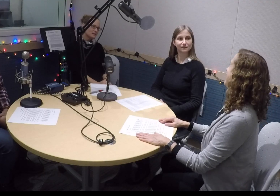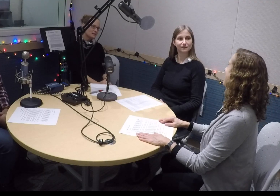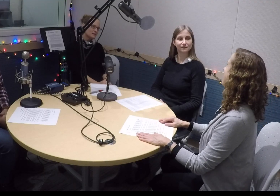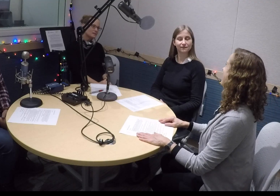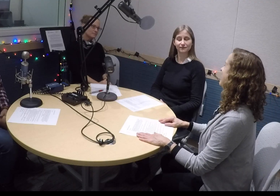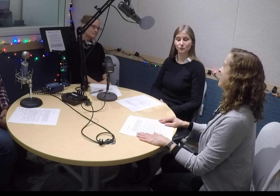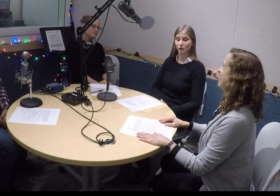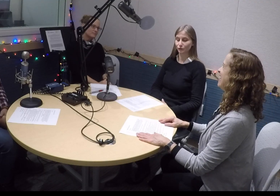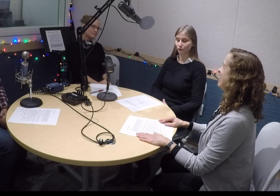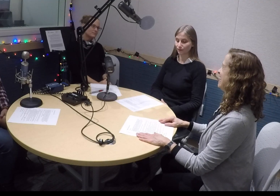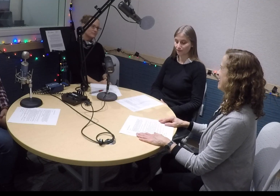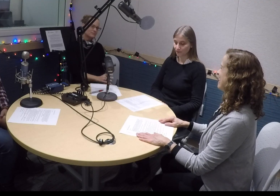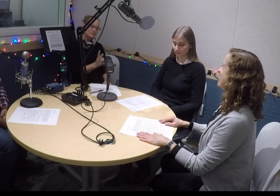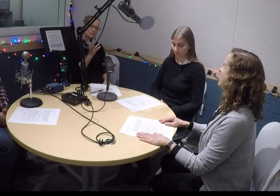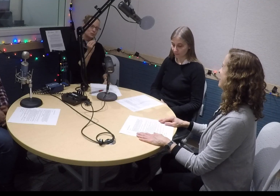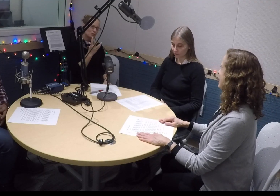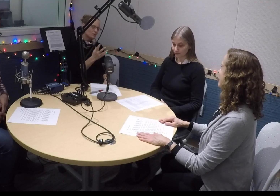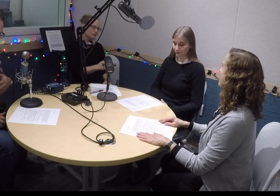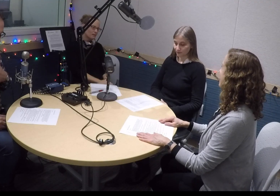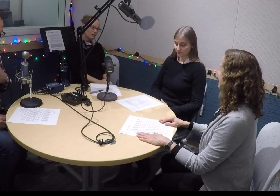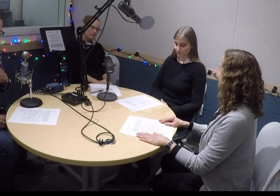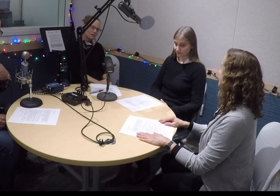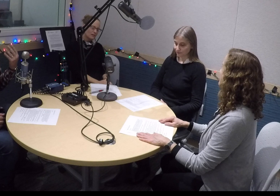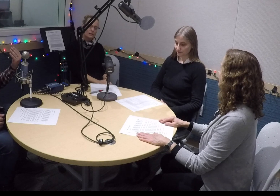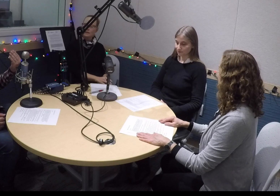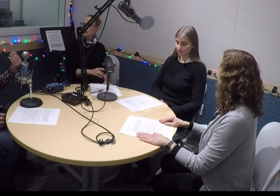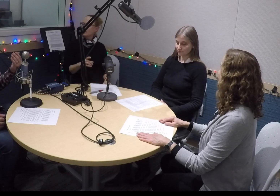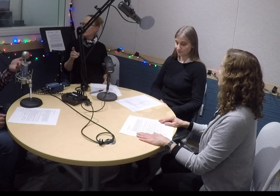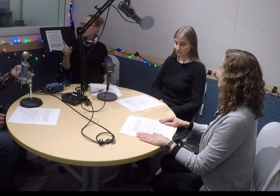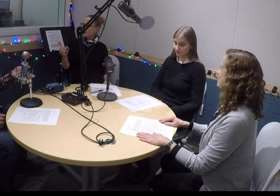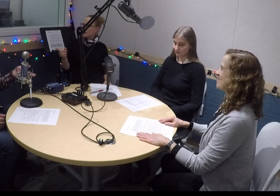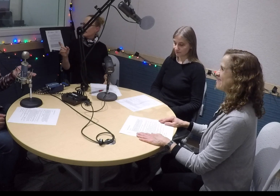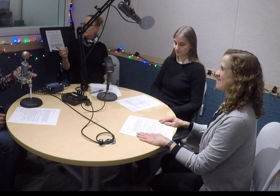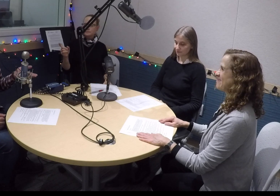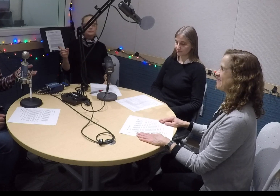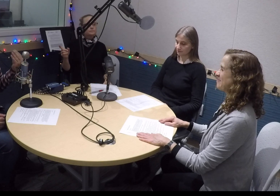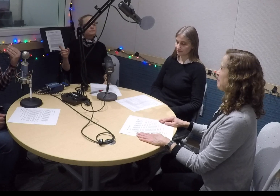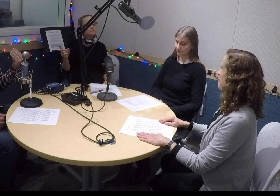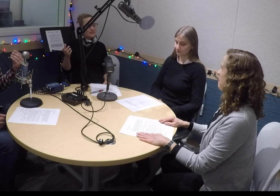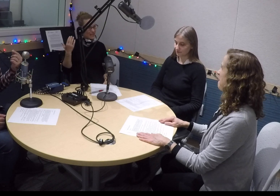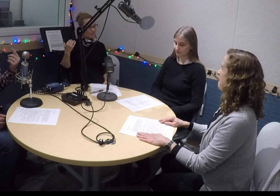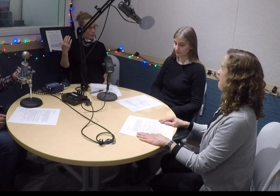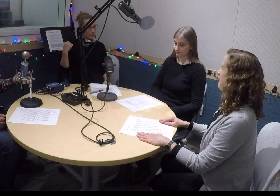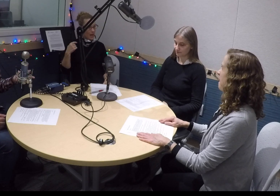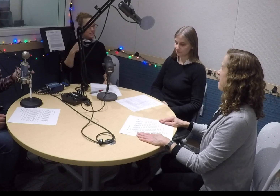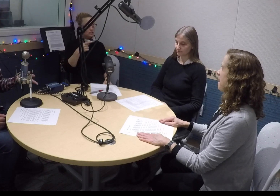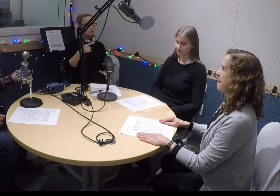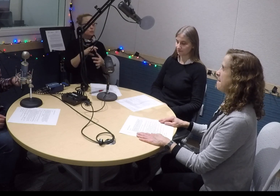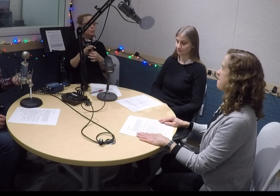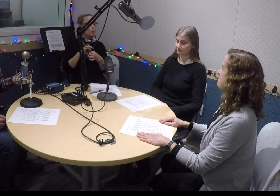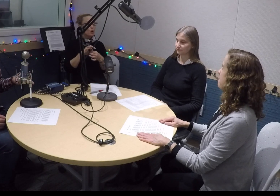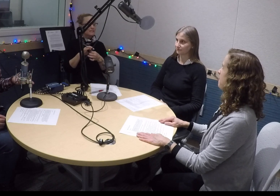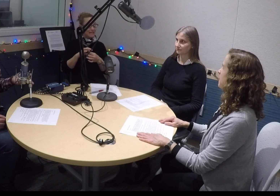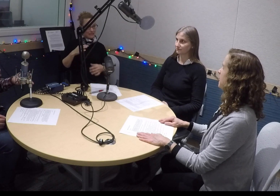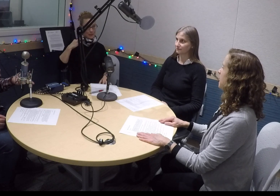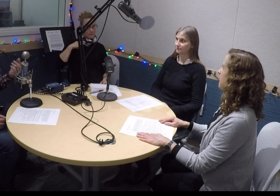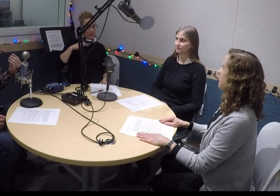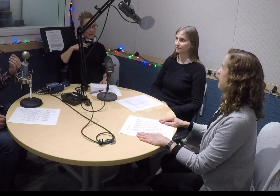Yeah. That's beautiful. So, in the past, you've coordinated the Maine Deaf Film Festival as well as the